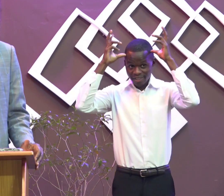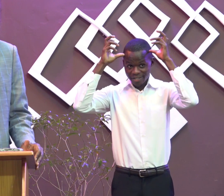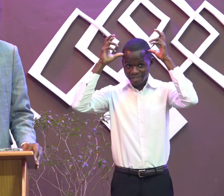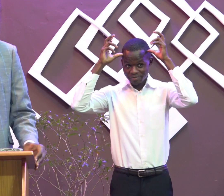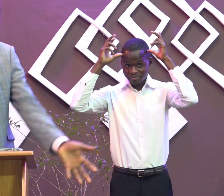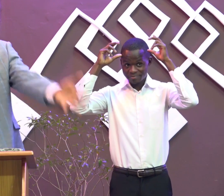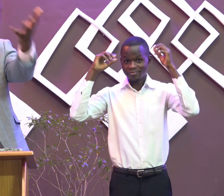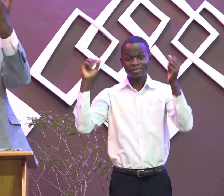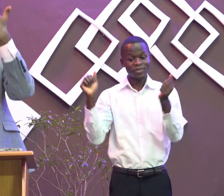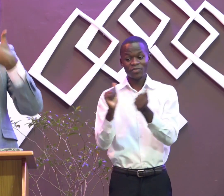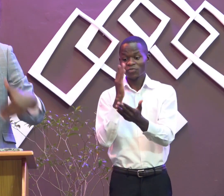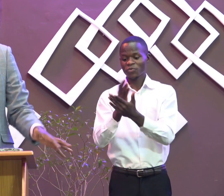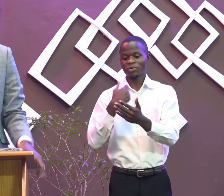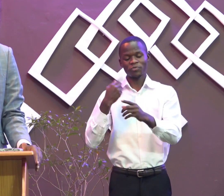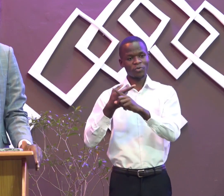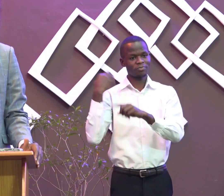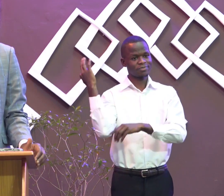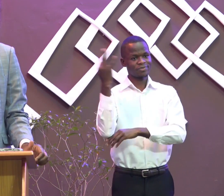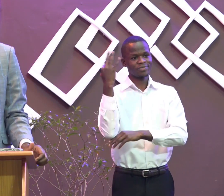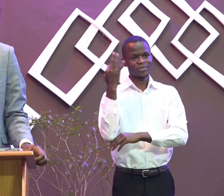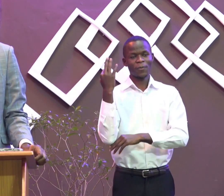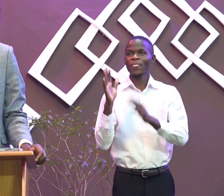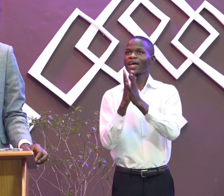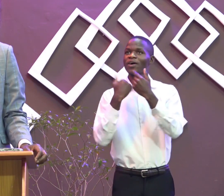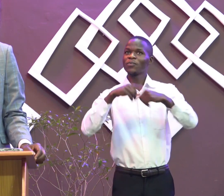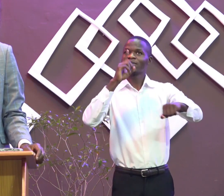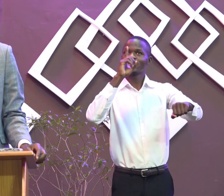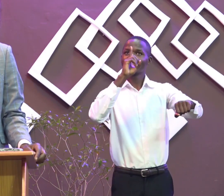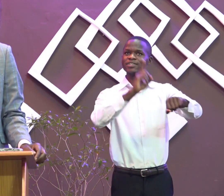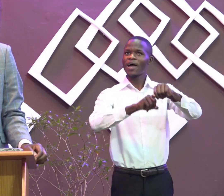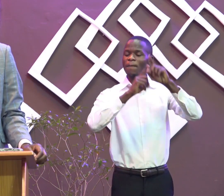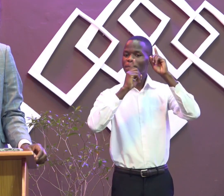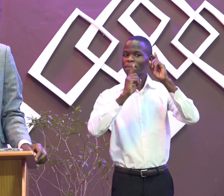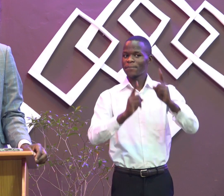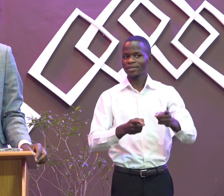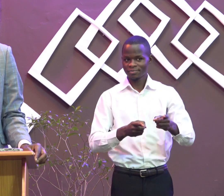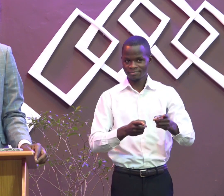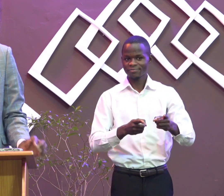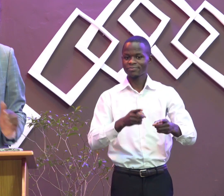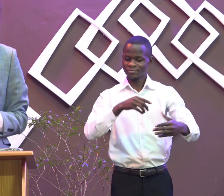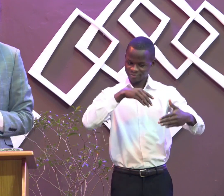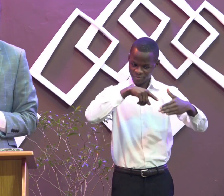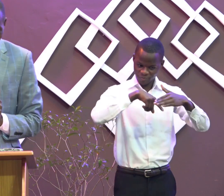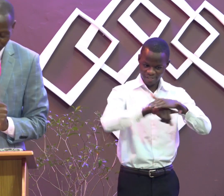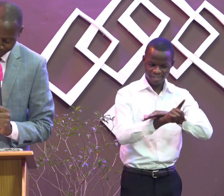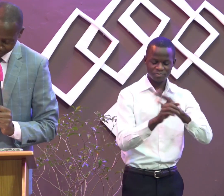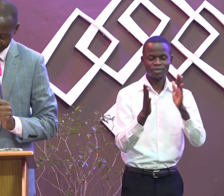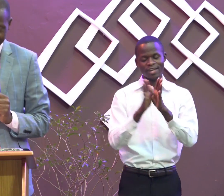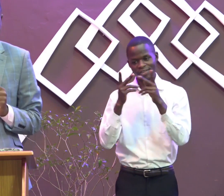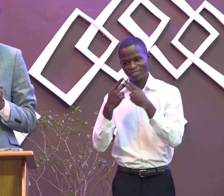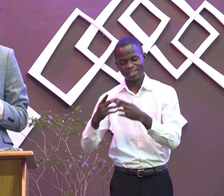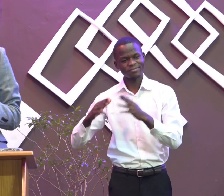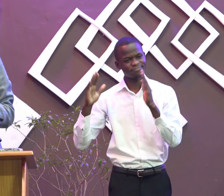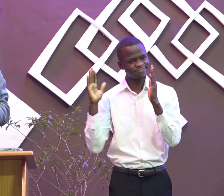counseling, all that. And the people looking at me thought maybe I was praying for the new Sawa year. Wetuka, when the time came, netuingira munda nitukube tendo, we